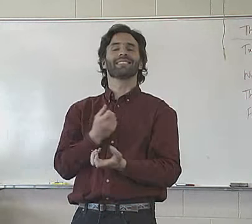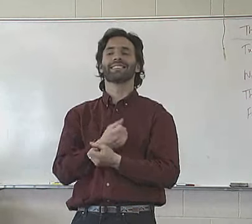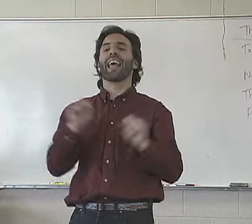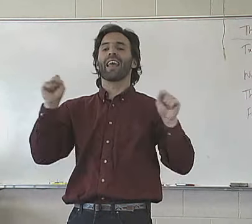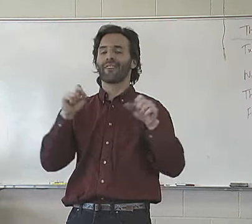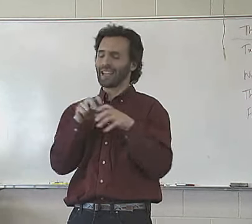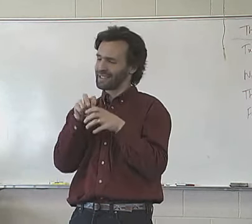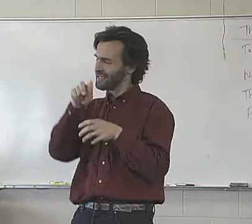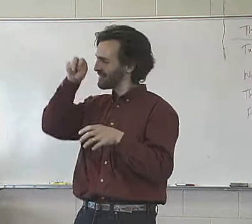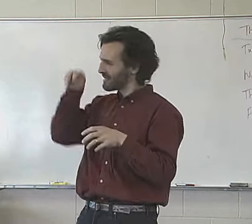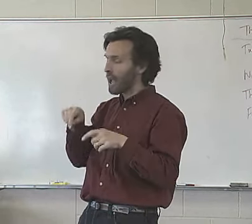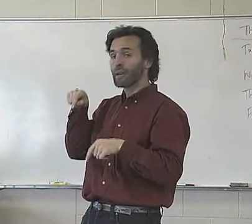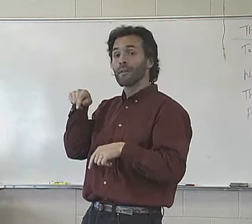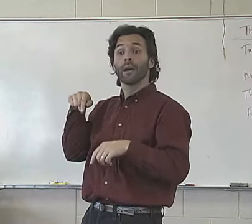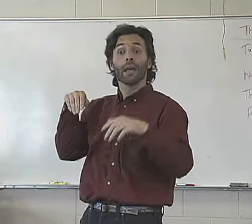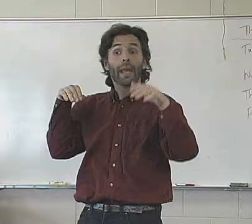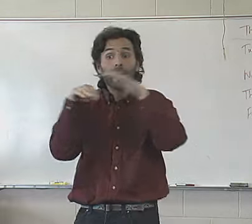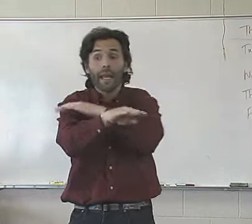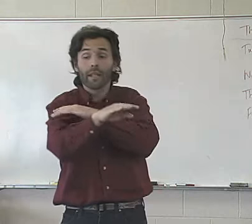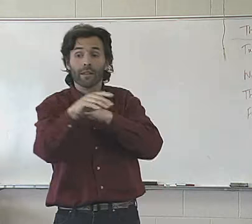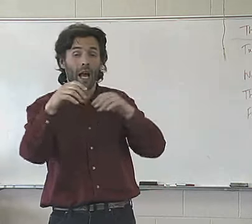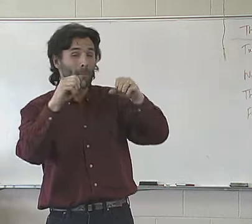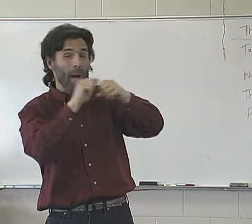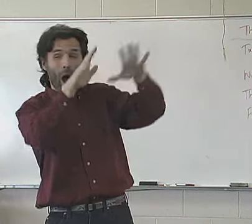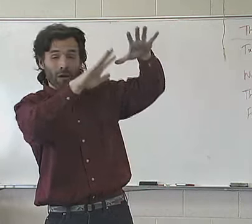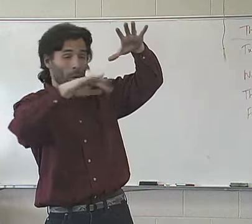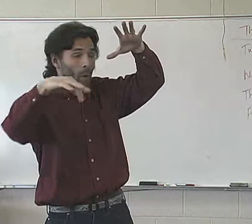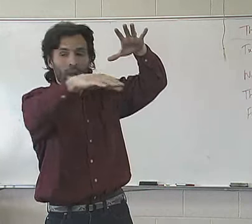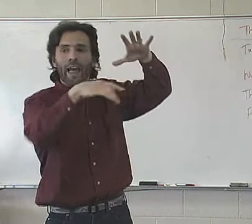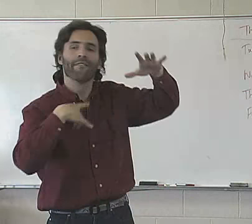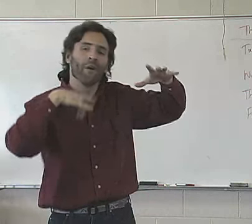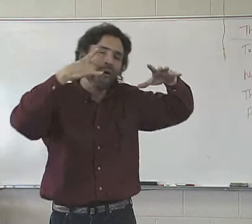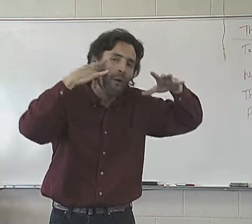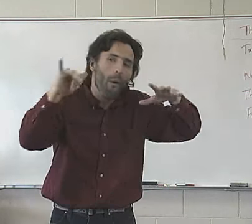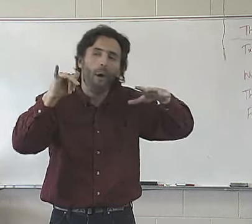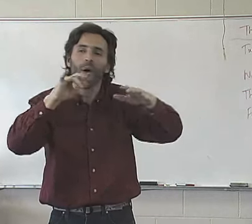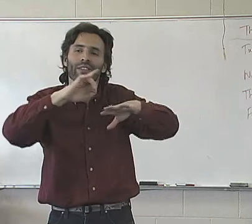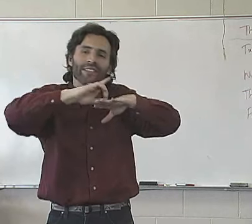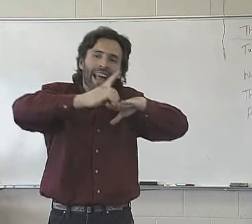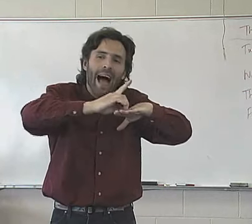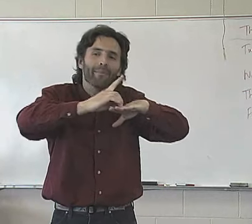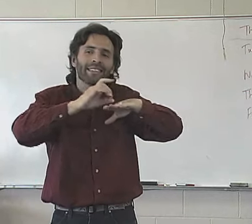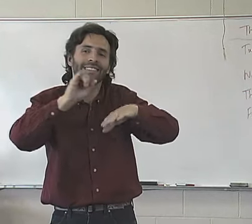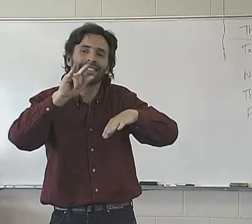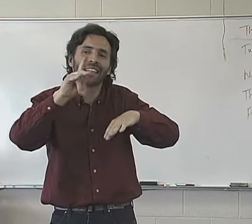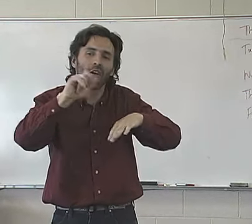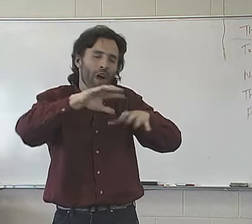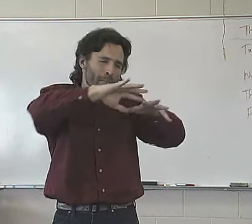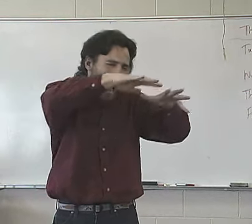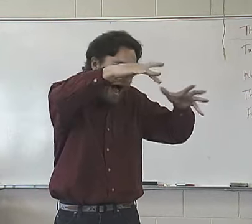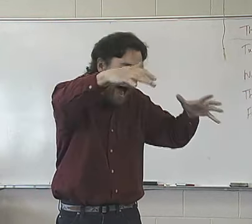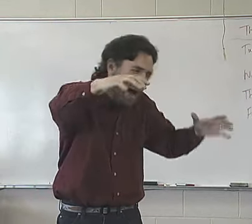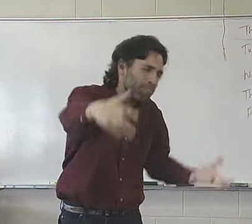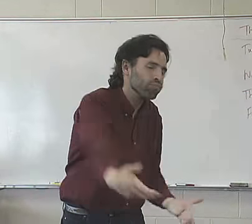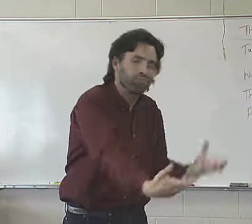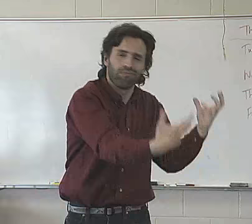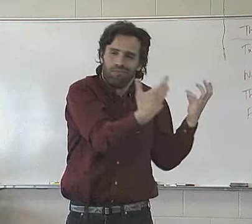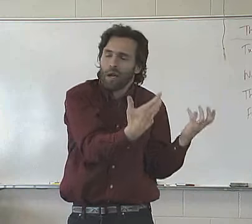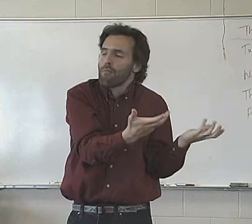his seat, ran inside the castle, and got all the gold and diamonds and silver that he could carry out of the castle and brought it home to his parents.